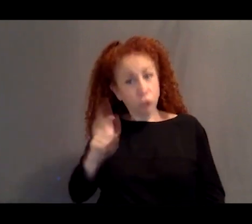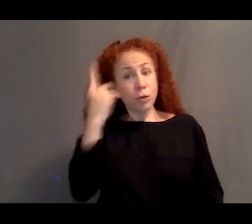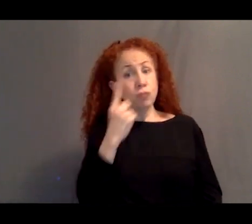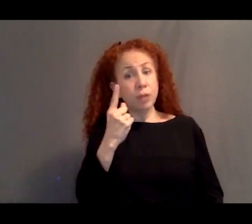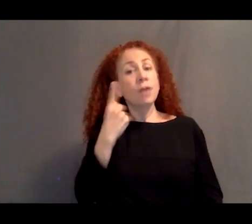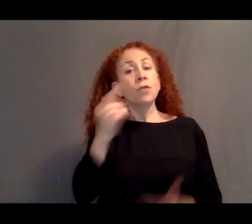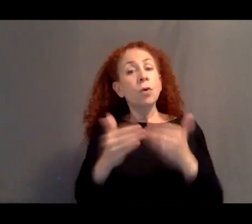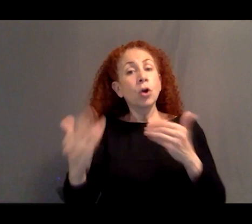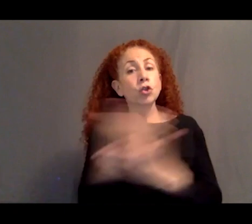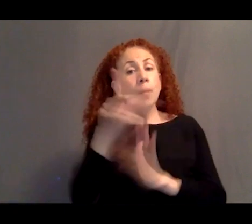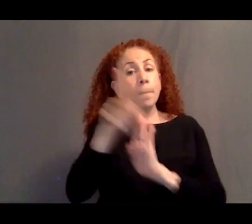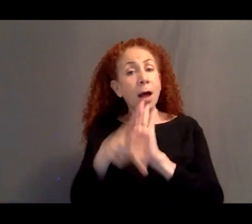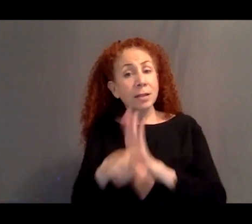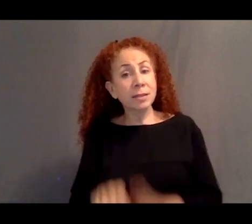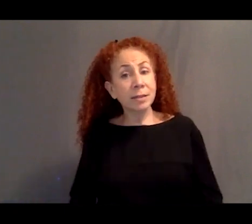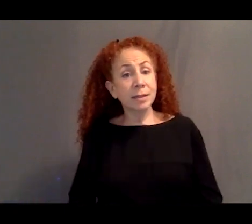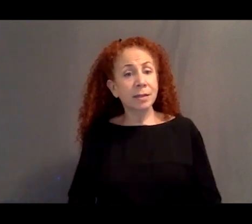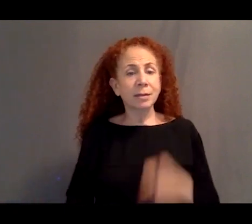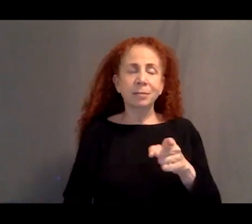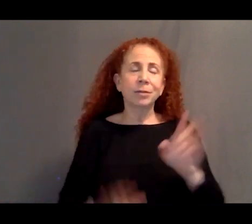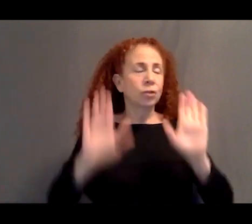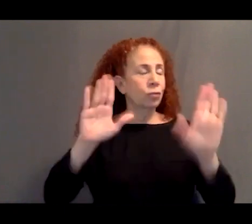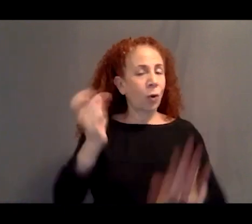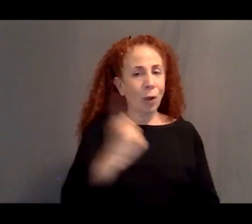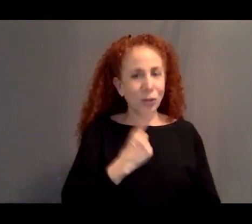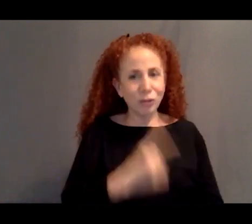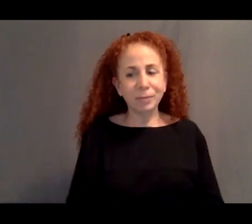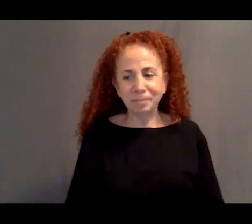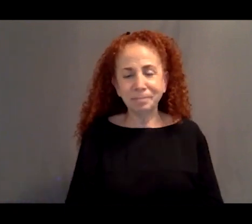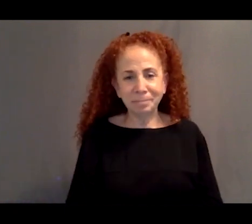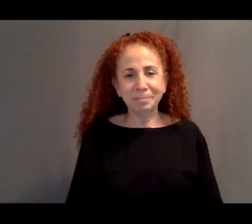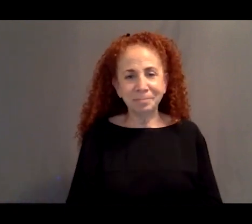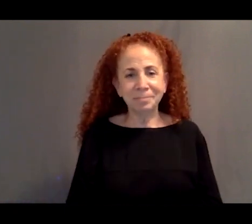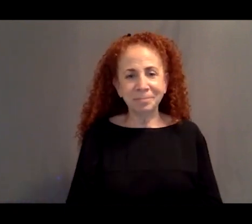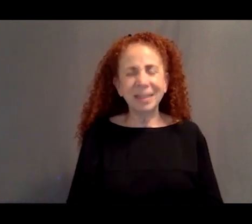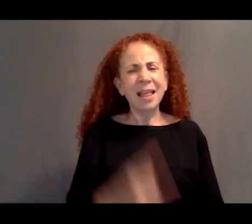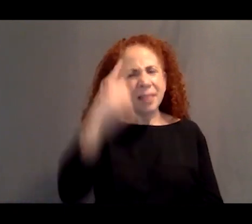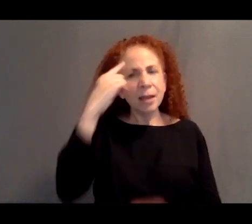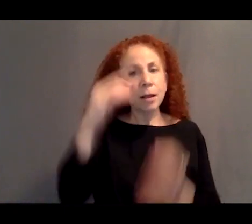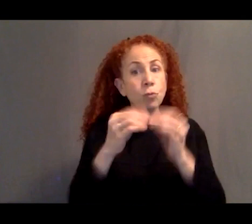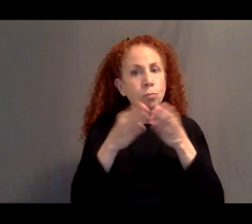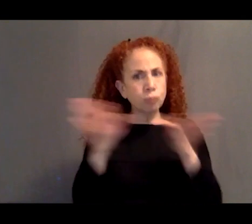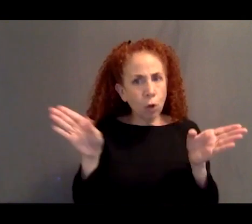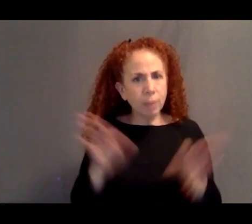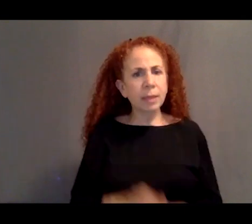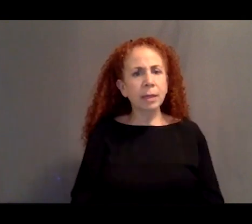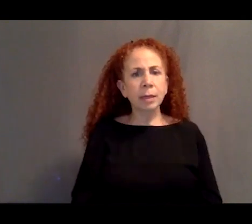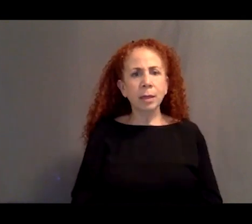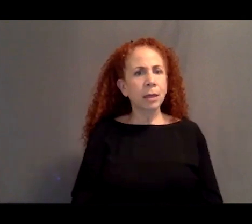creation?" Yeah, it's a great question. You think more broadly at a population